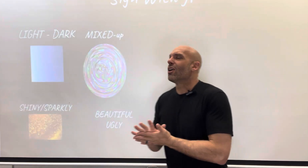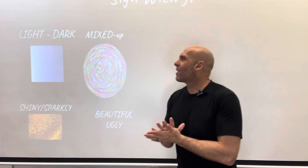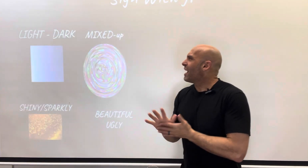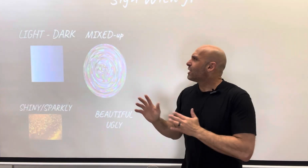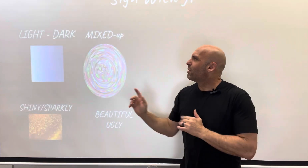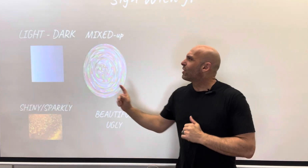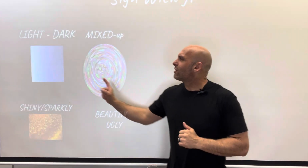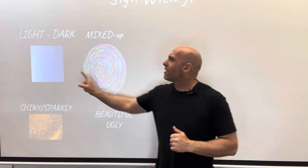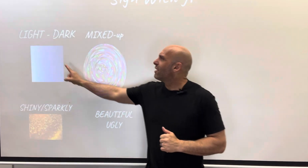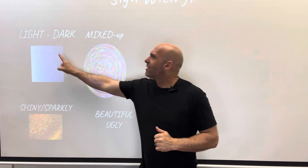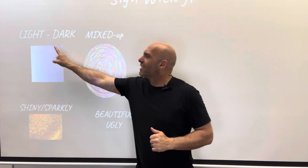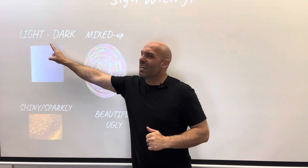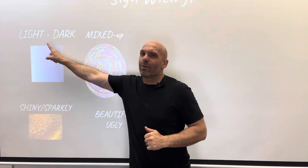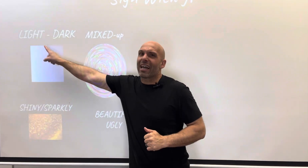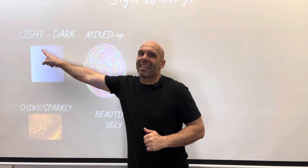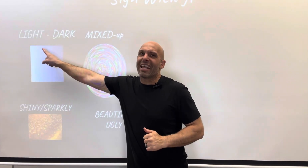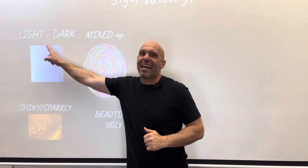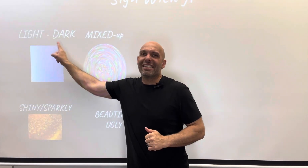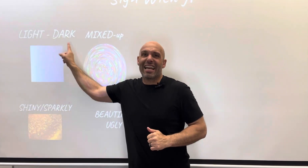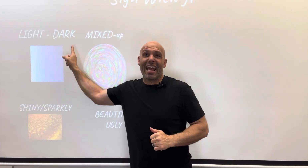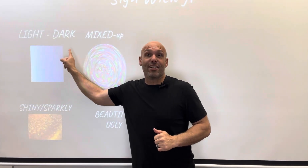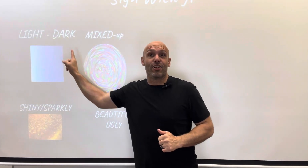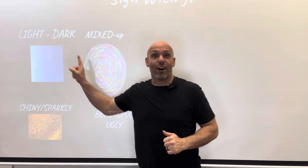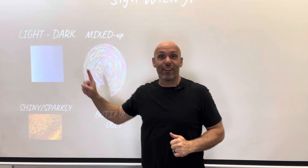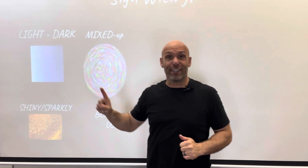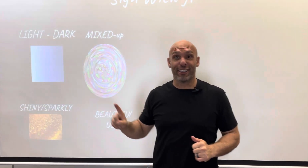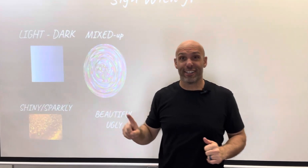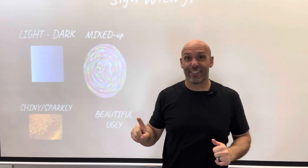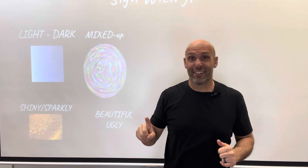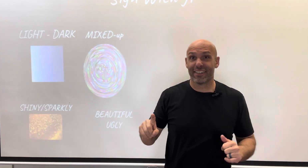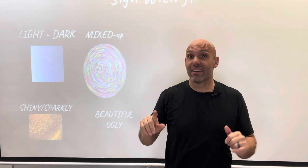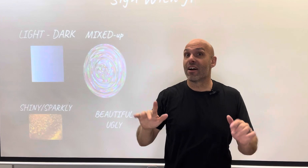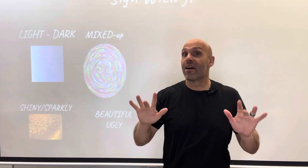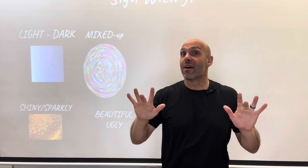Okay, let's put those together. We got light and dark.